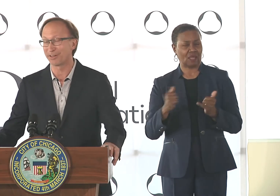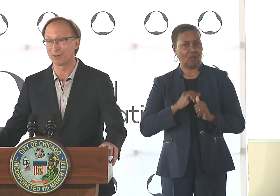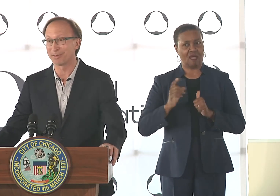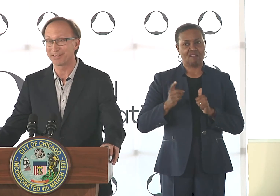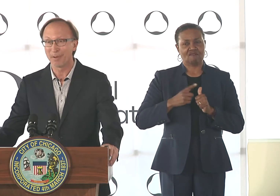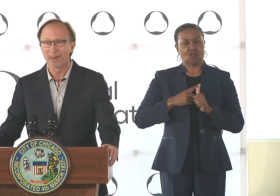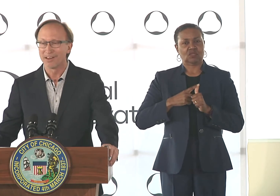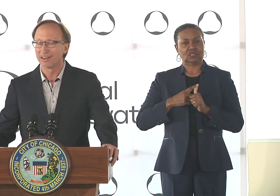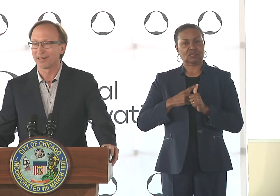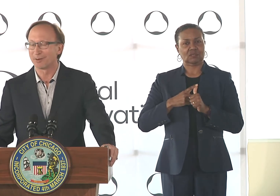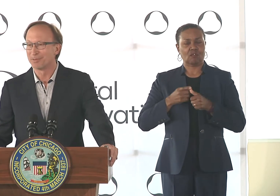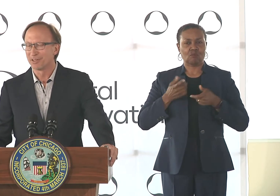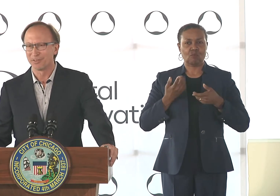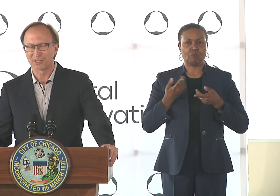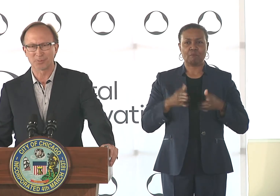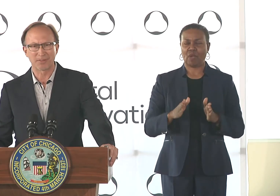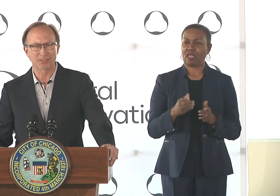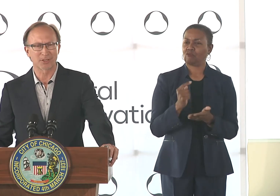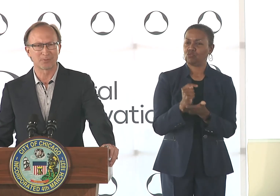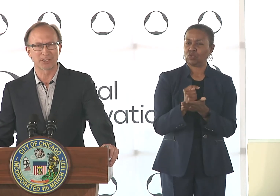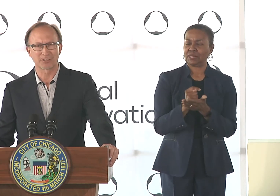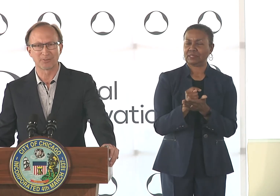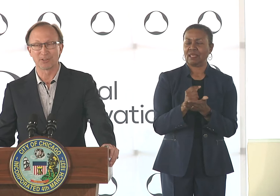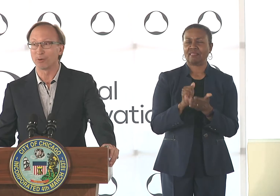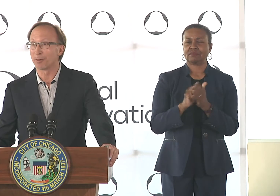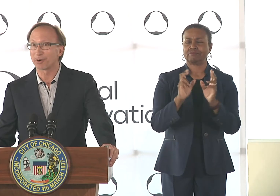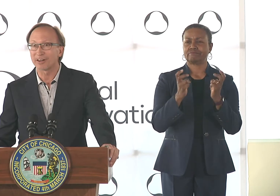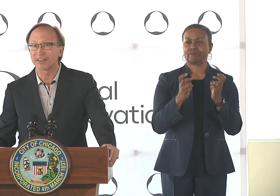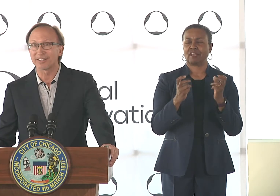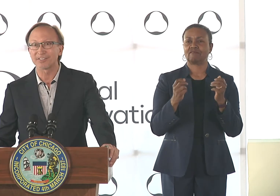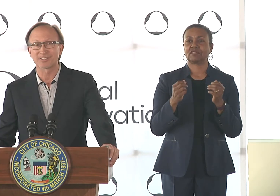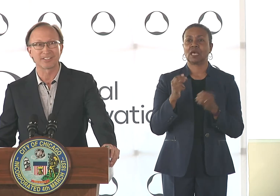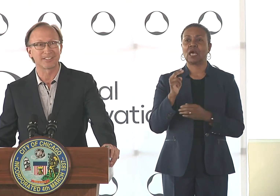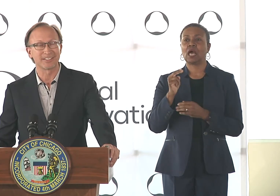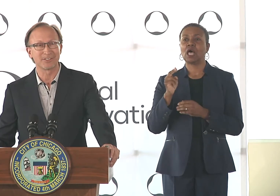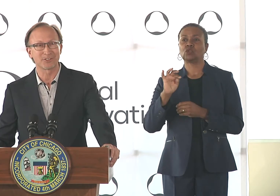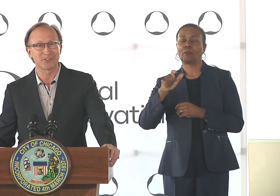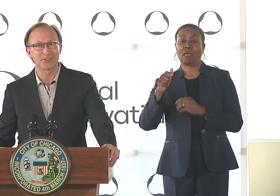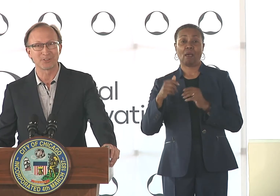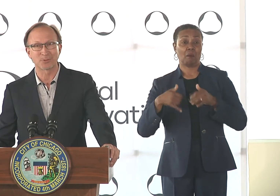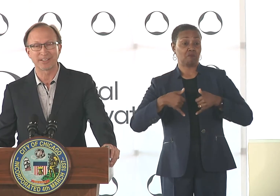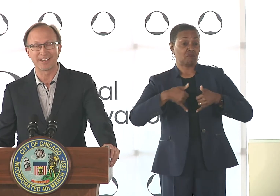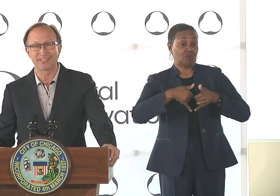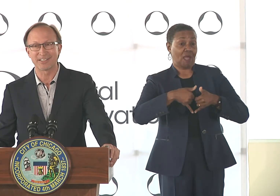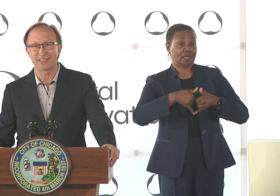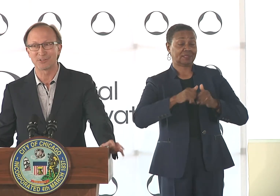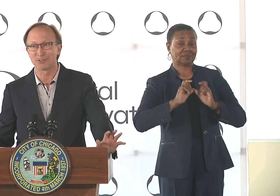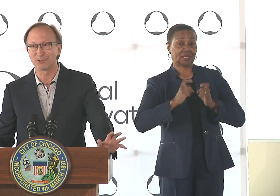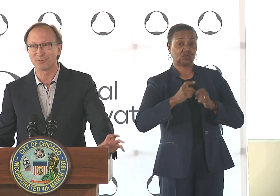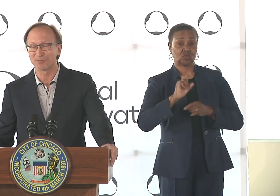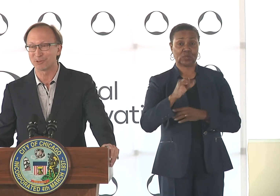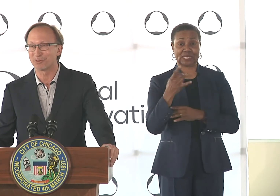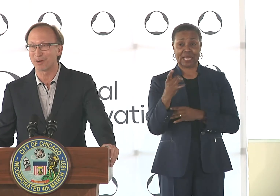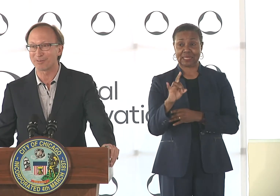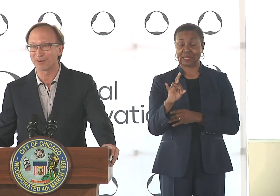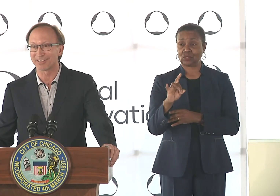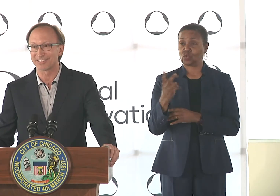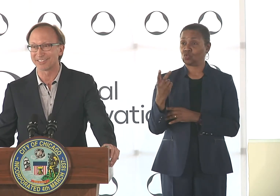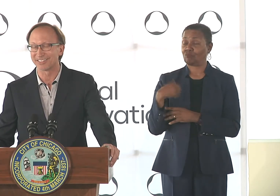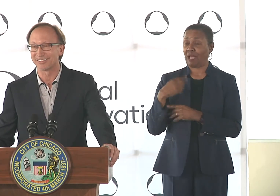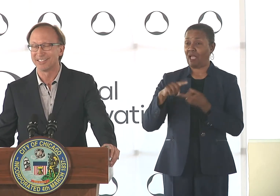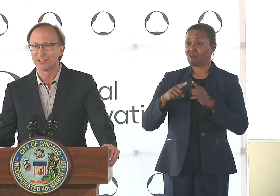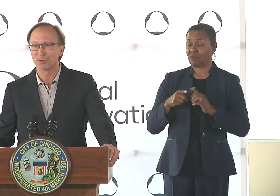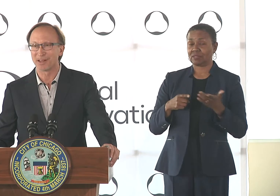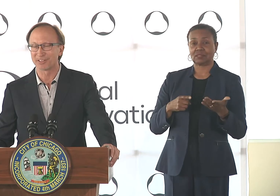first-line therapy. This has been the subject of the Nobel Prize issued in 2018 to two of my